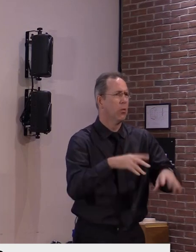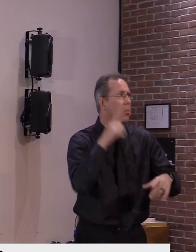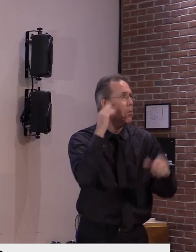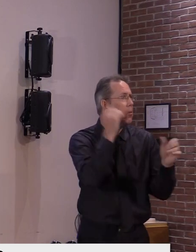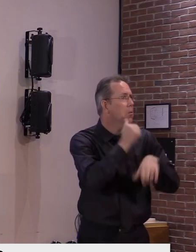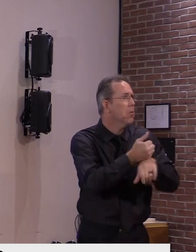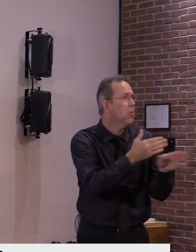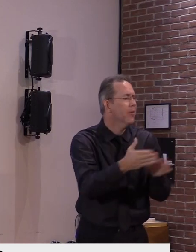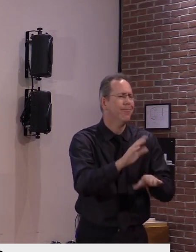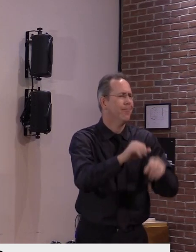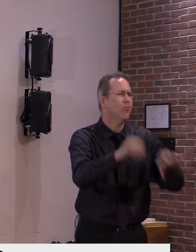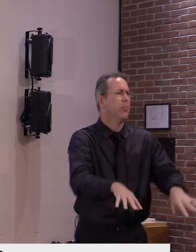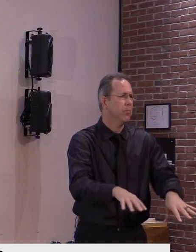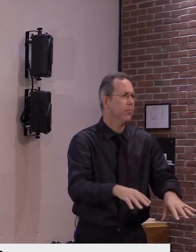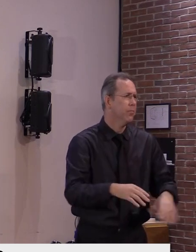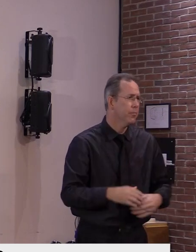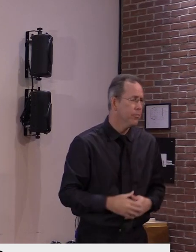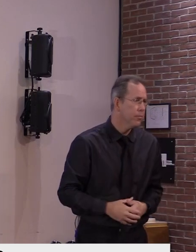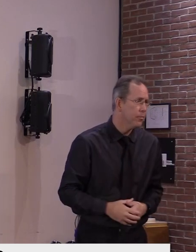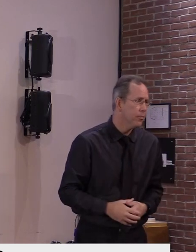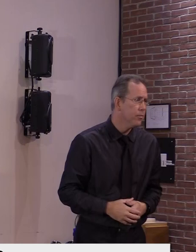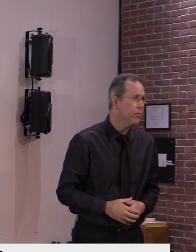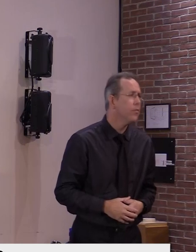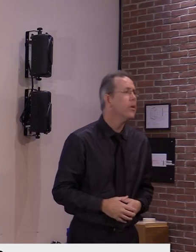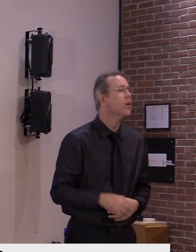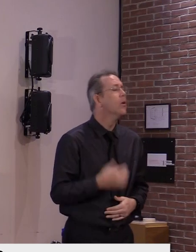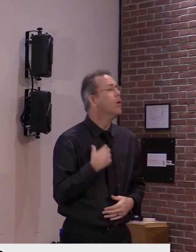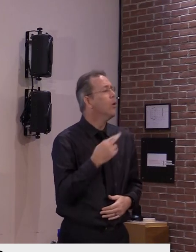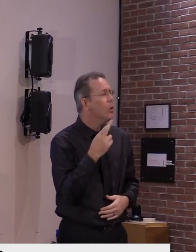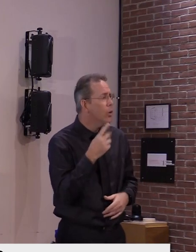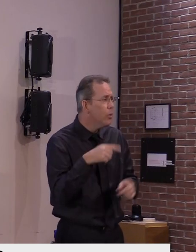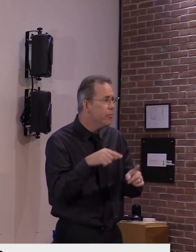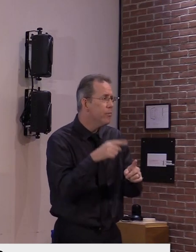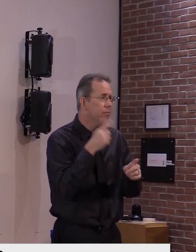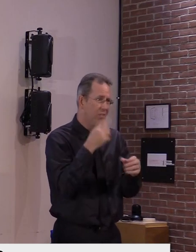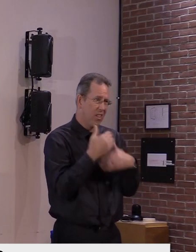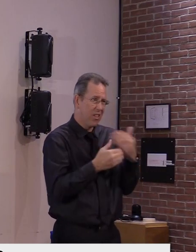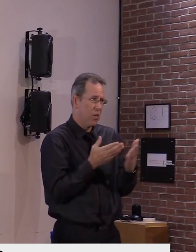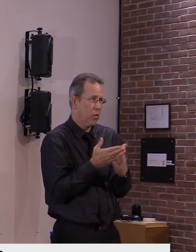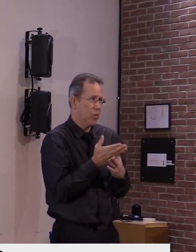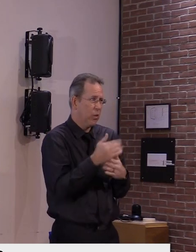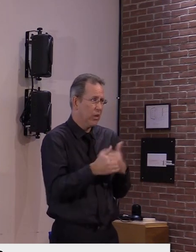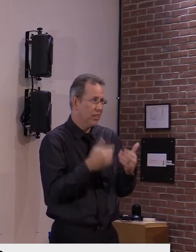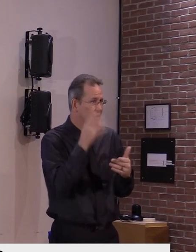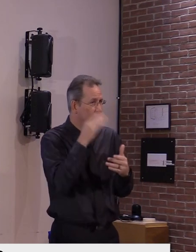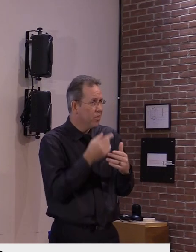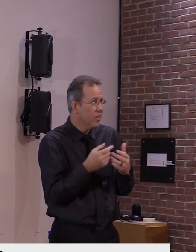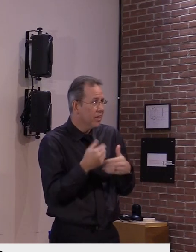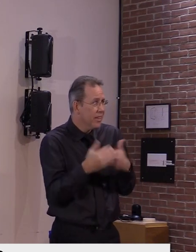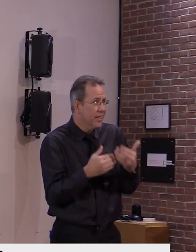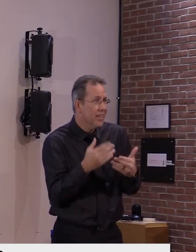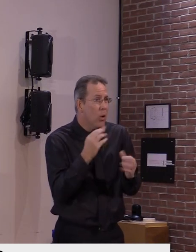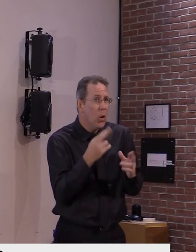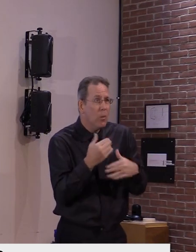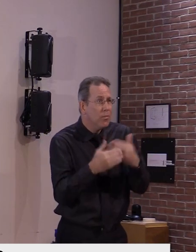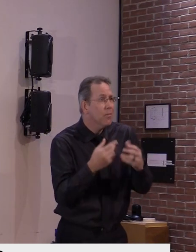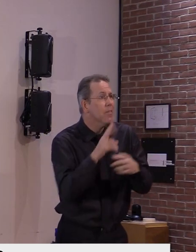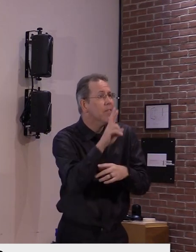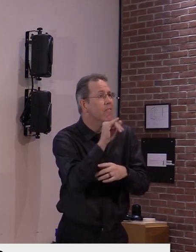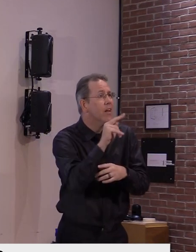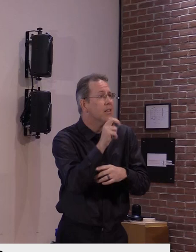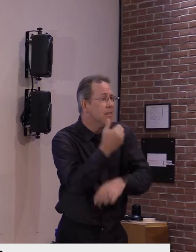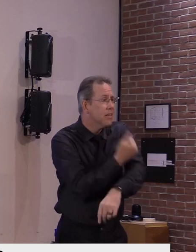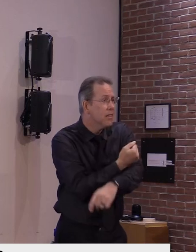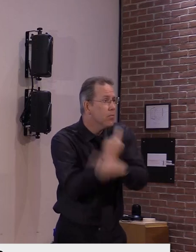year when the vaccine will be there. I mean, we've seen some promising news with the vaccines. And now